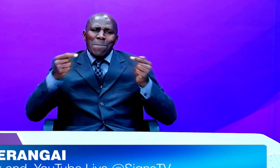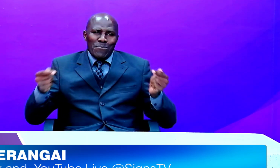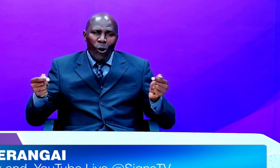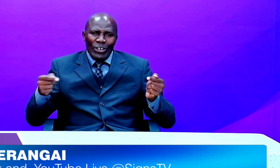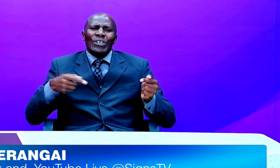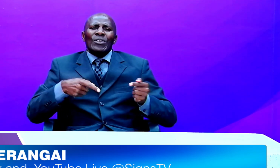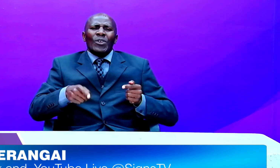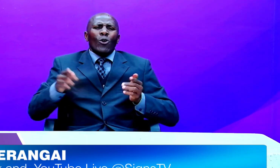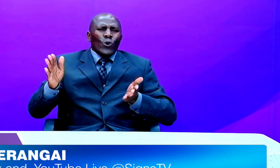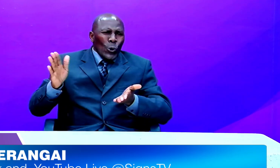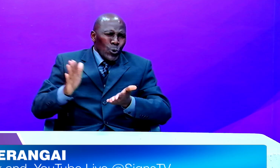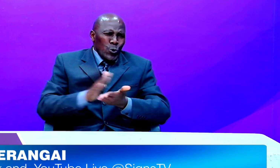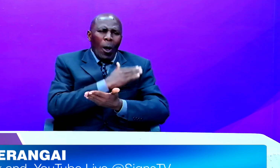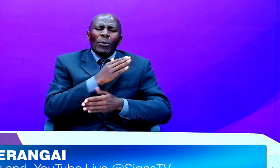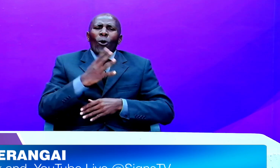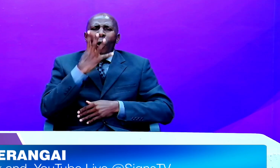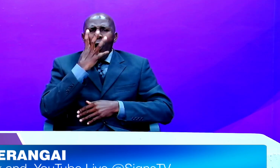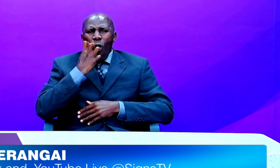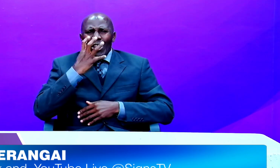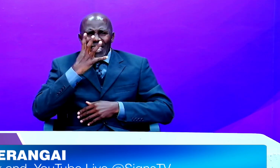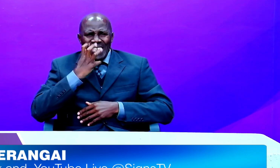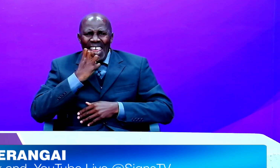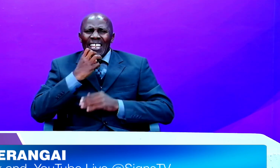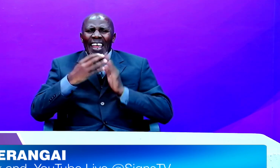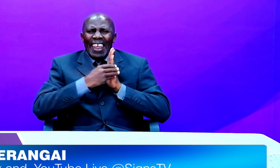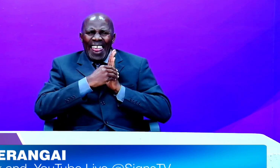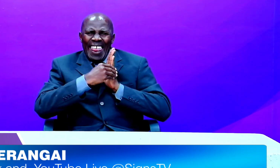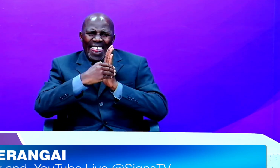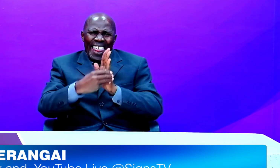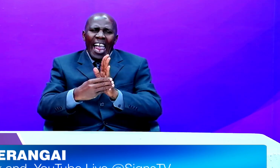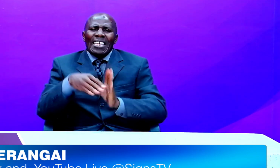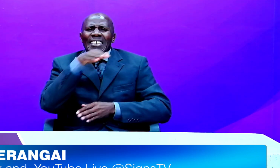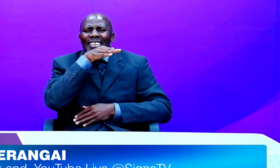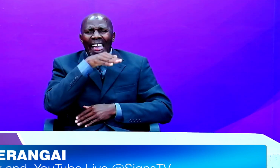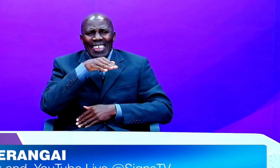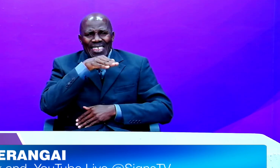leaders within the ruling Kenya Kwanza coalition have strongly criticized